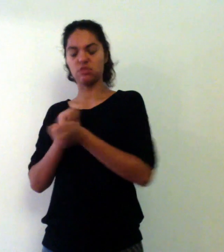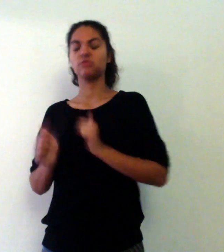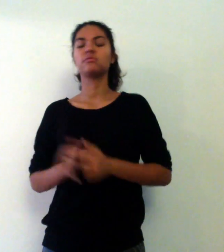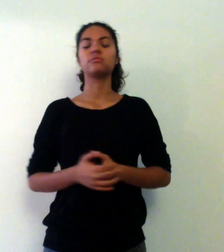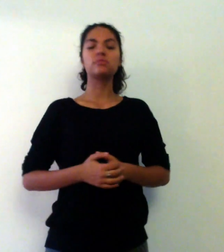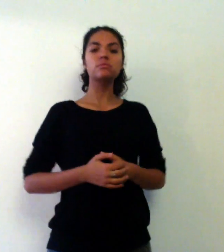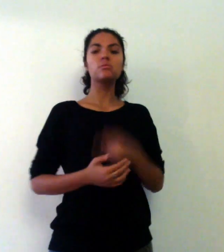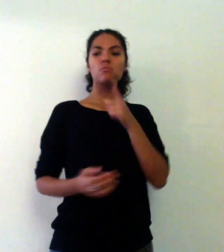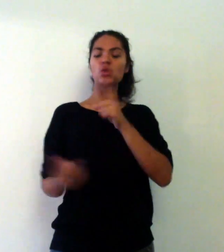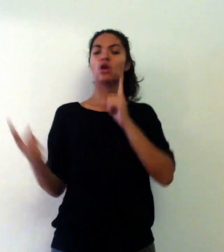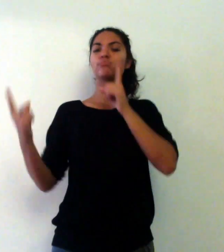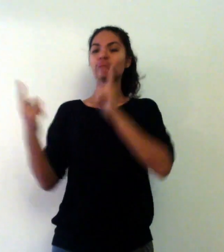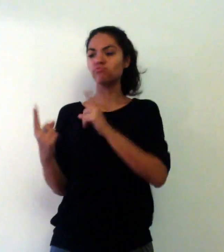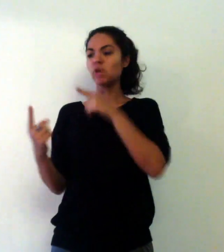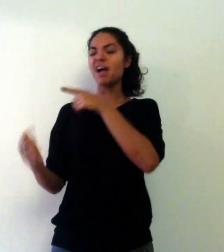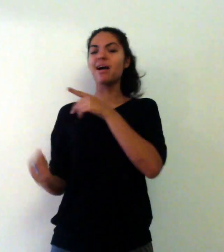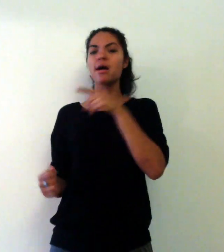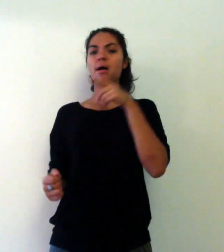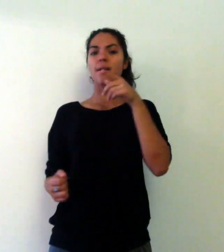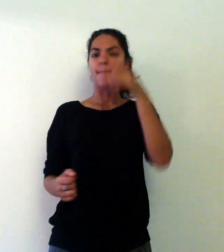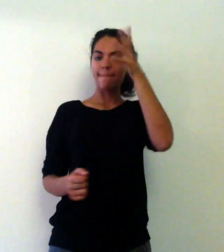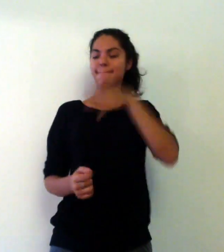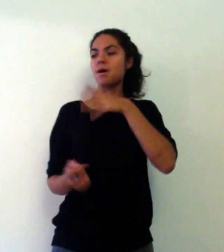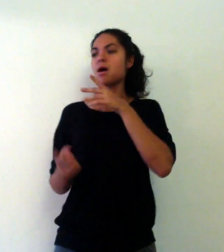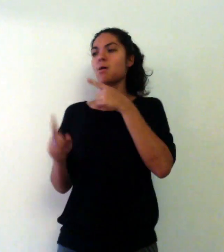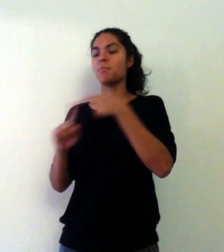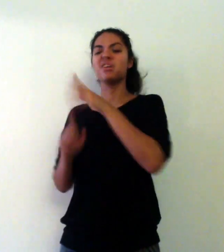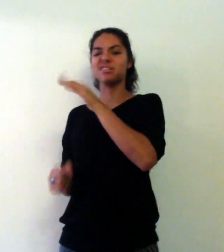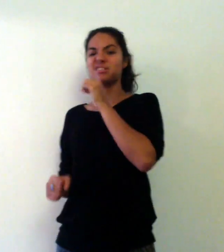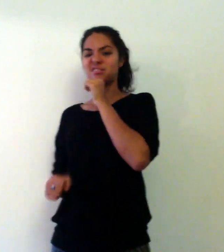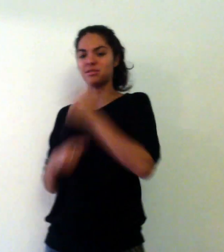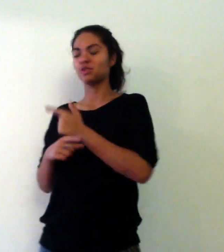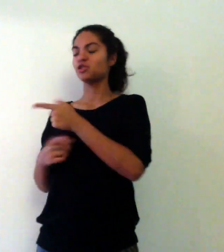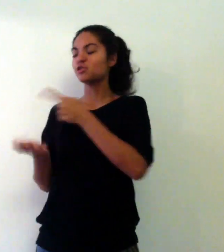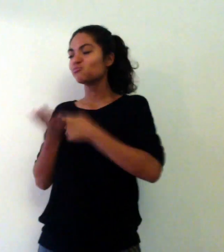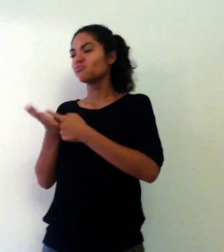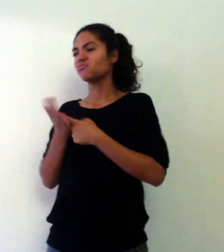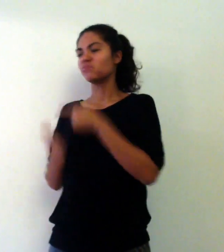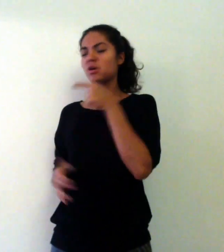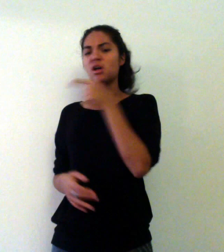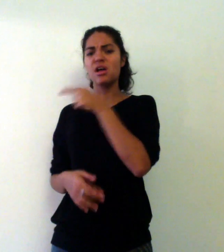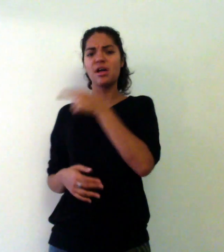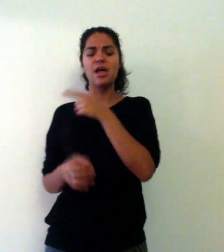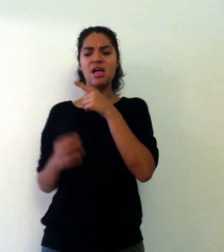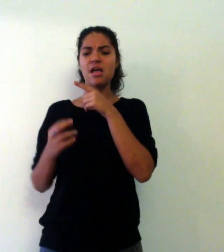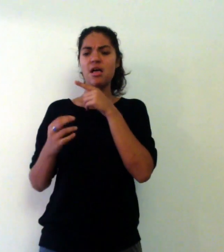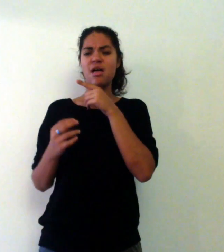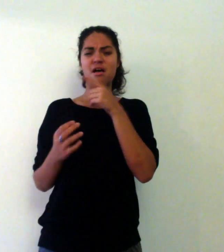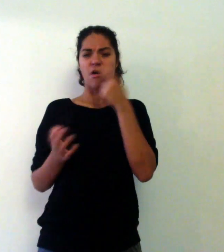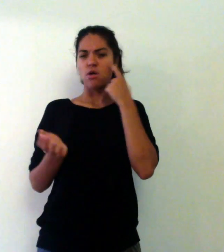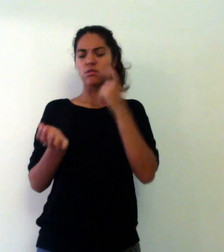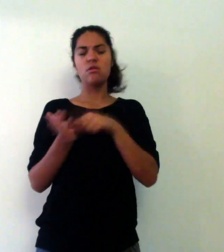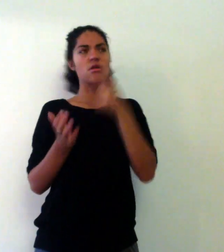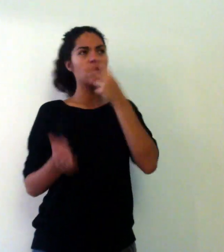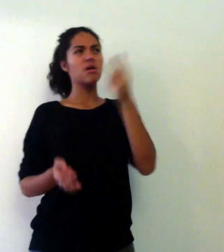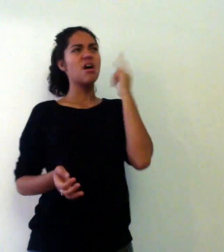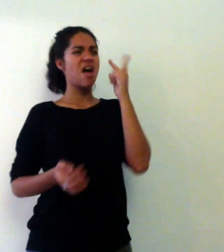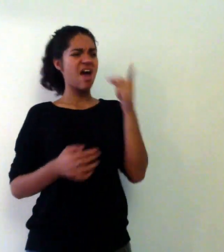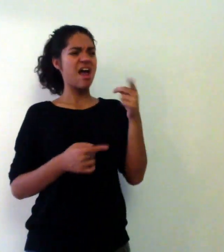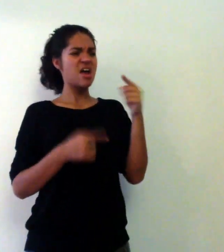years, tells the story of how he battled to get to the Olympics and nearly lost all hope when he realized it couldn't be in his event. But